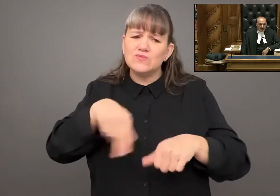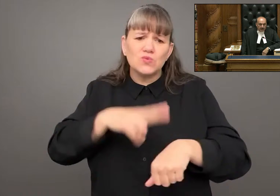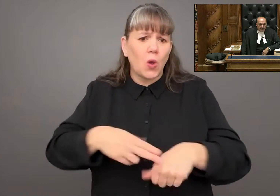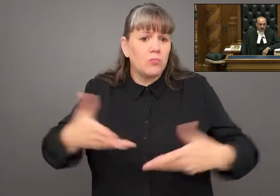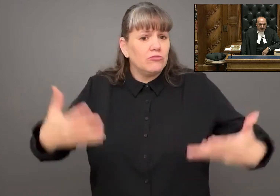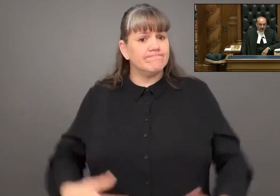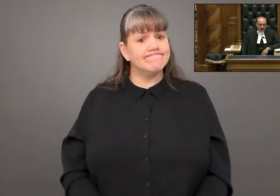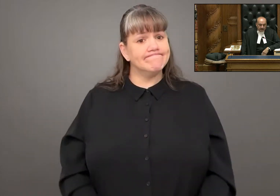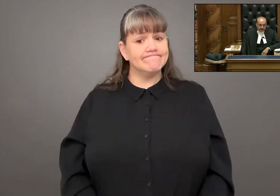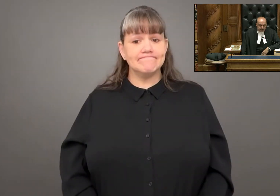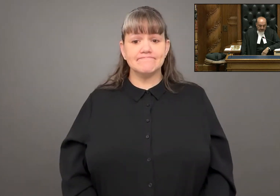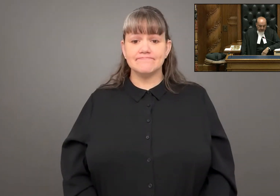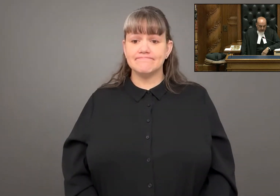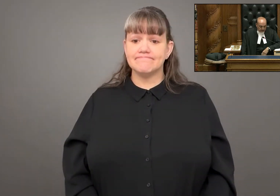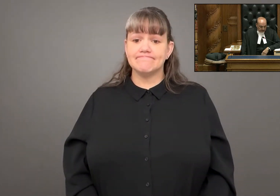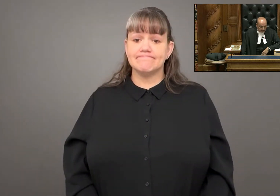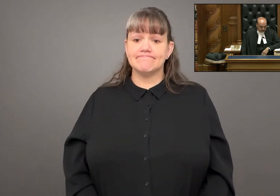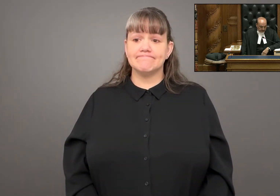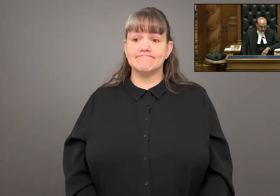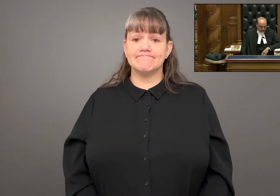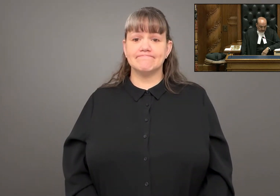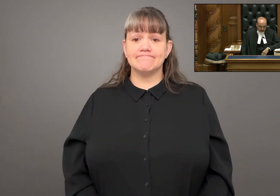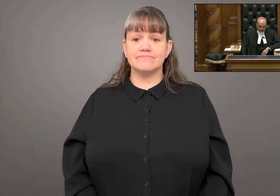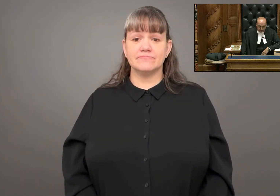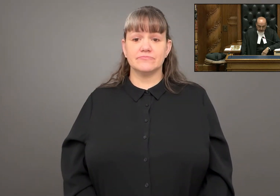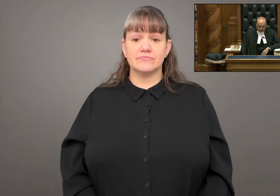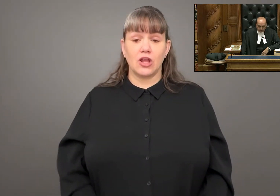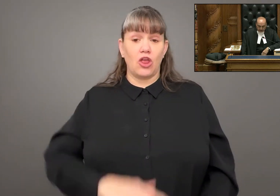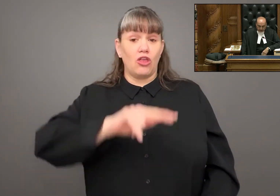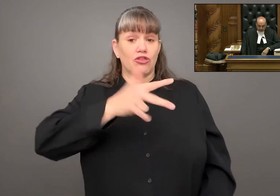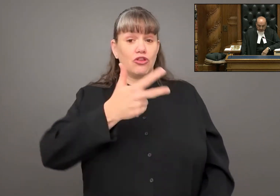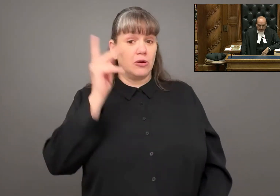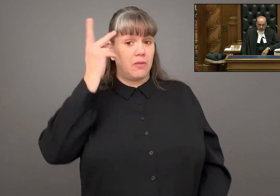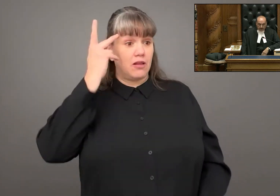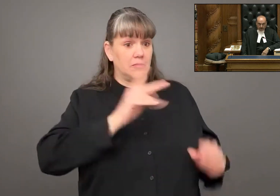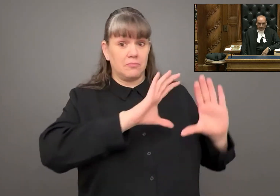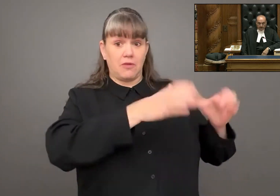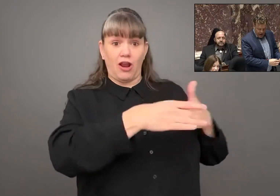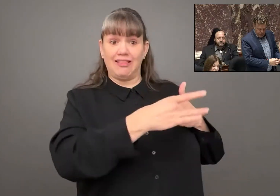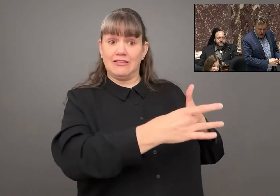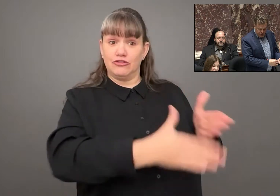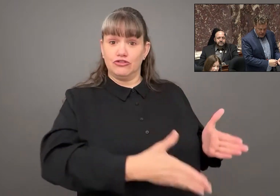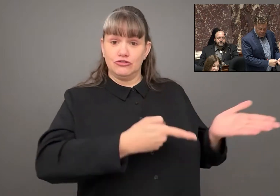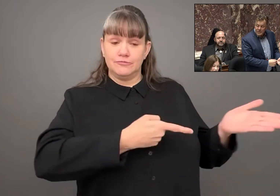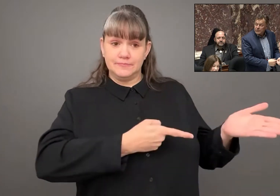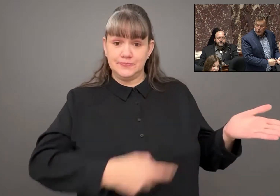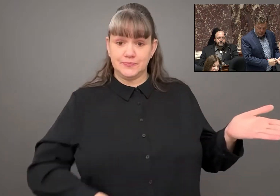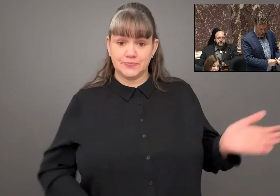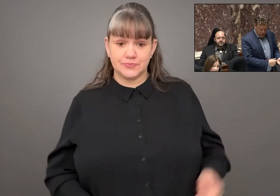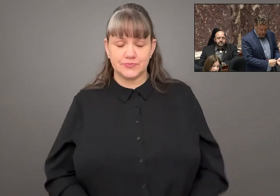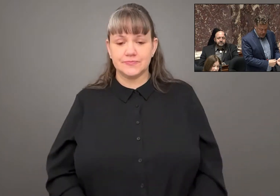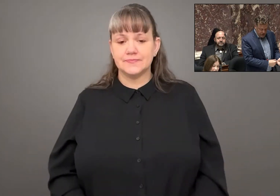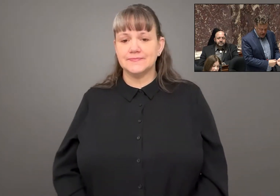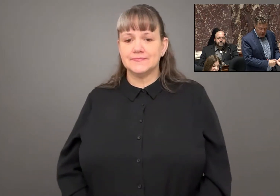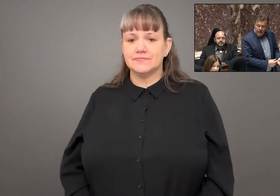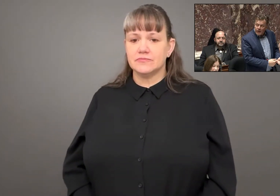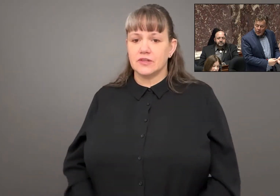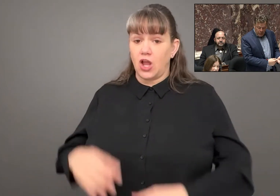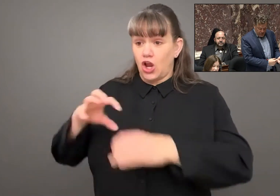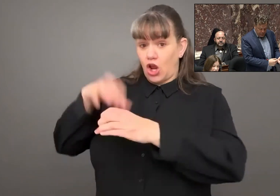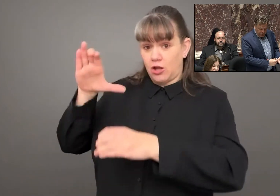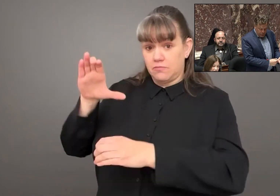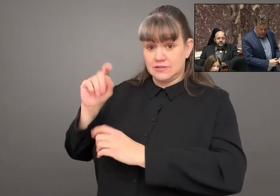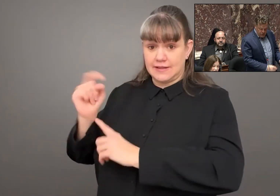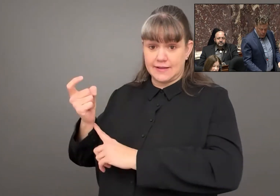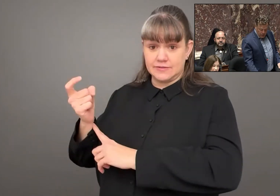Leader of the third party. Mr. Speaker, the carbon tax is no more, and gas prices have actually dropped across BC.